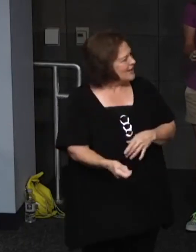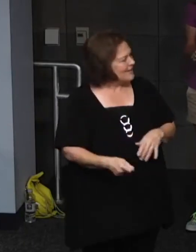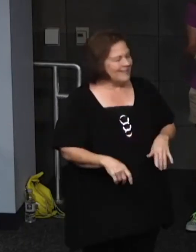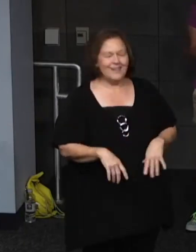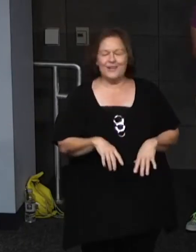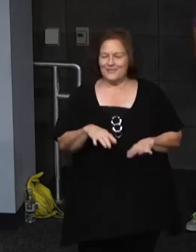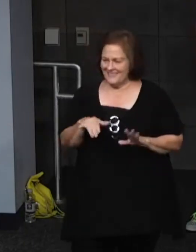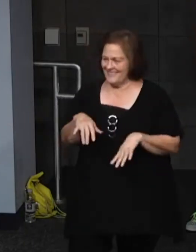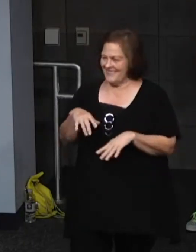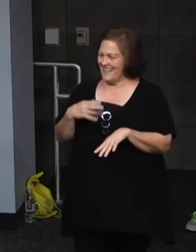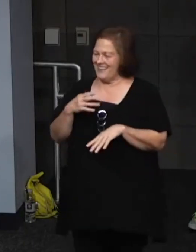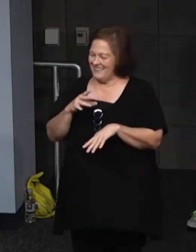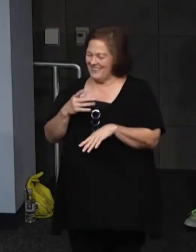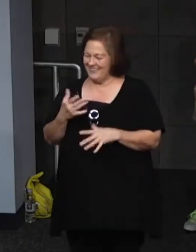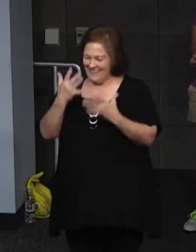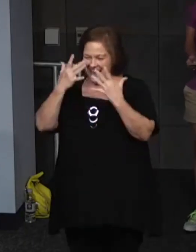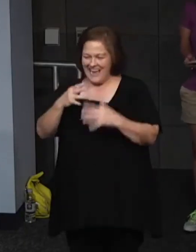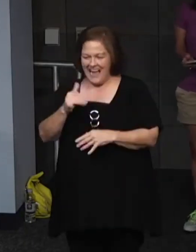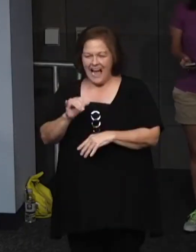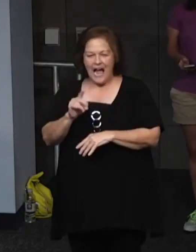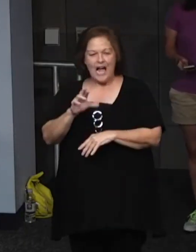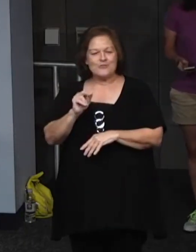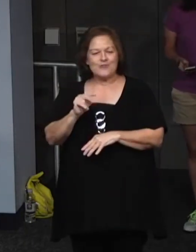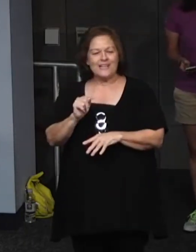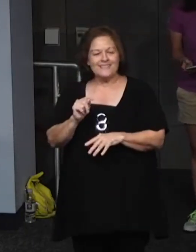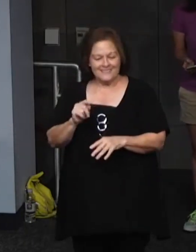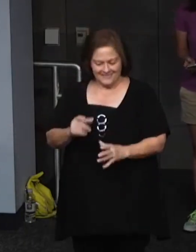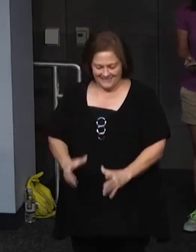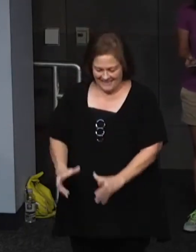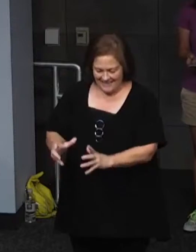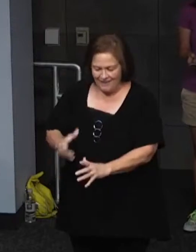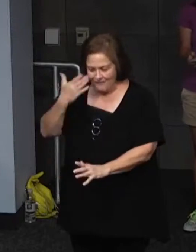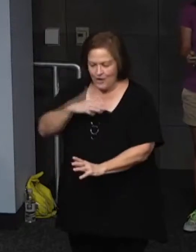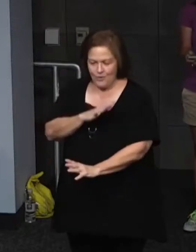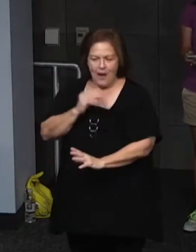Fire hydrant in front of your house. Okay, thanks. So,